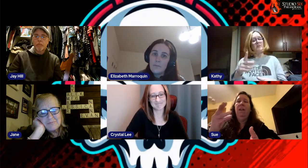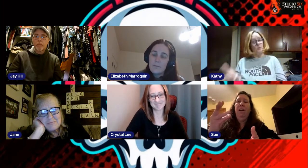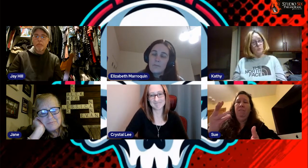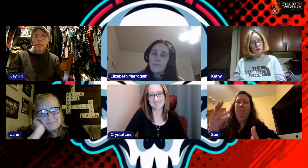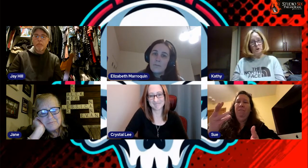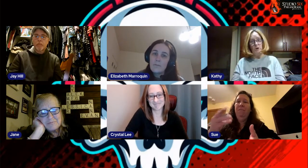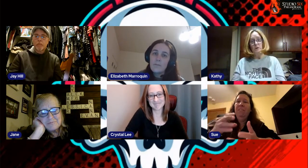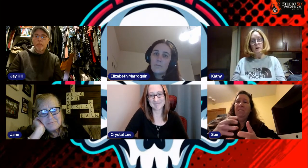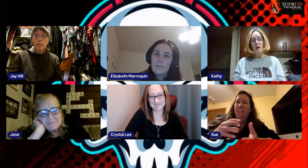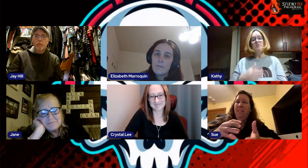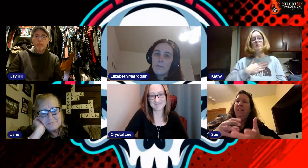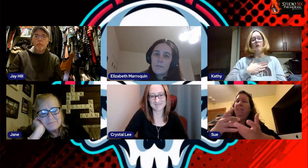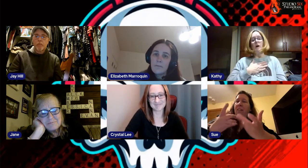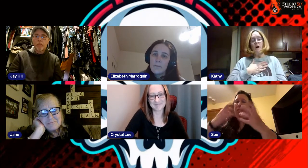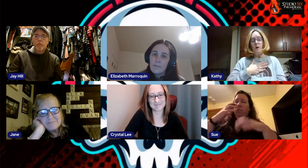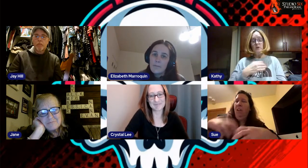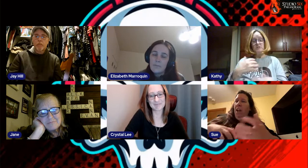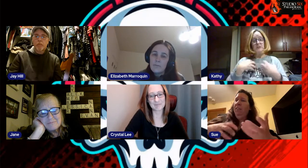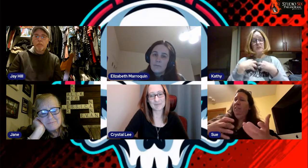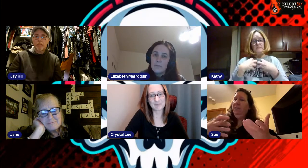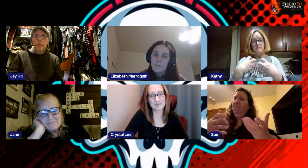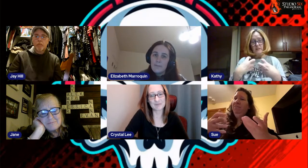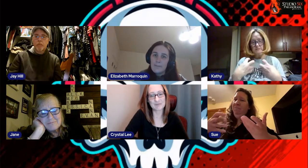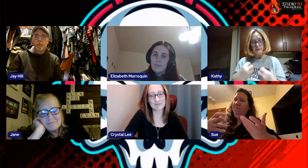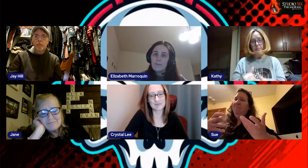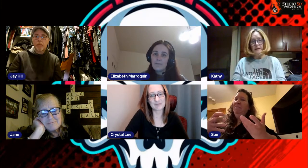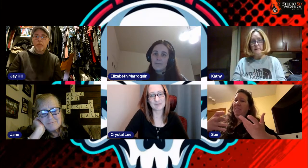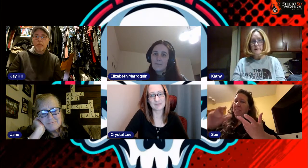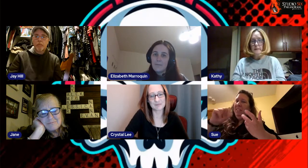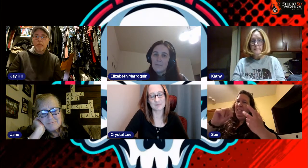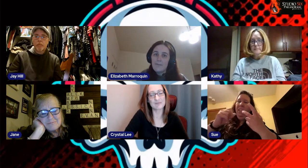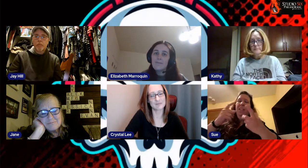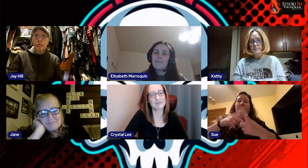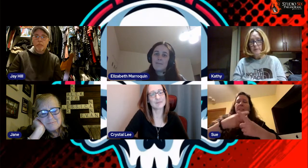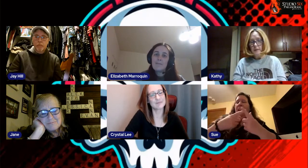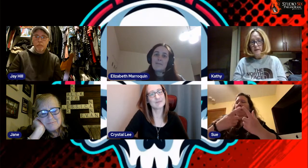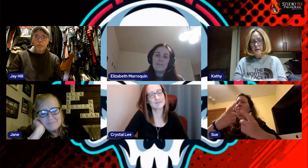her mother told her, and she went, oh, because she something.